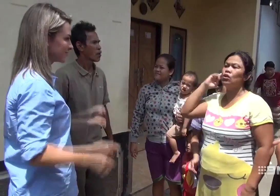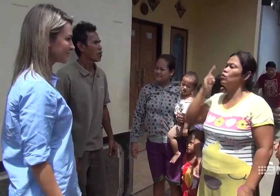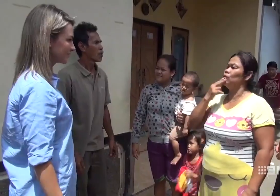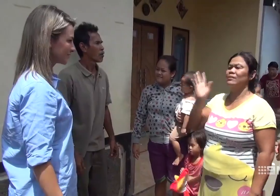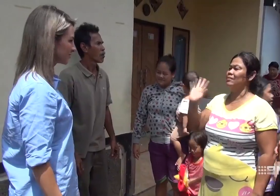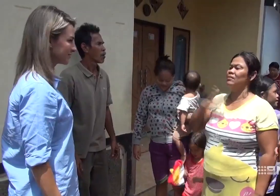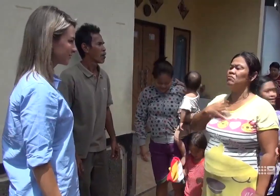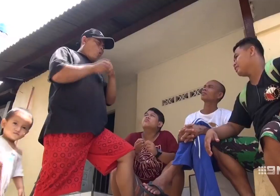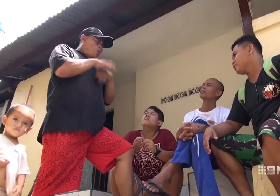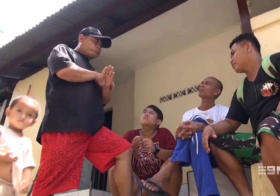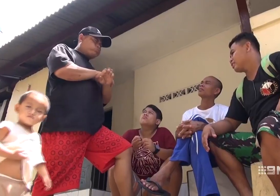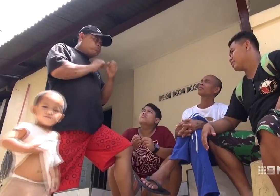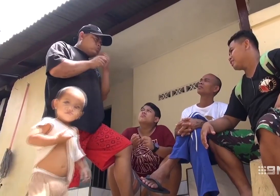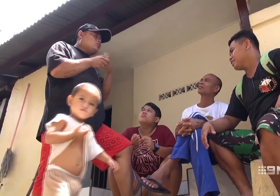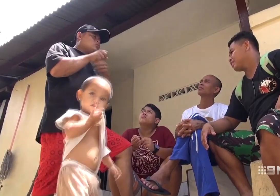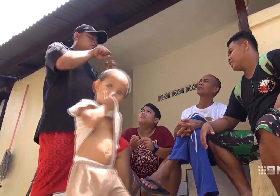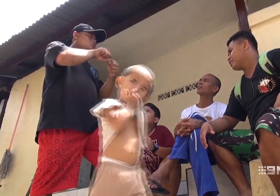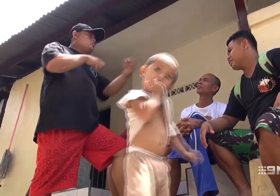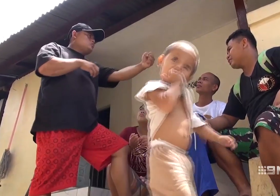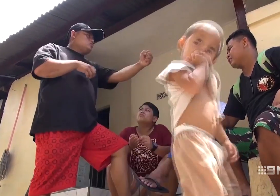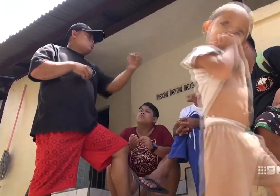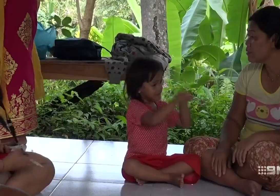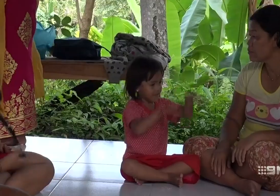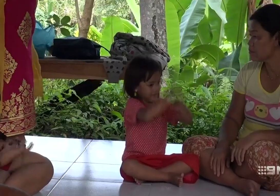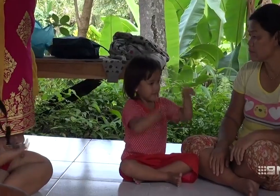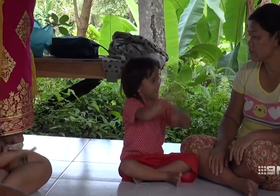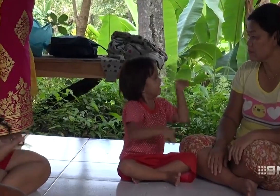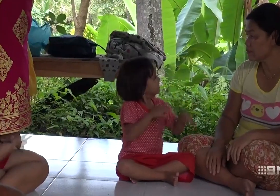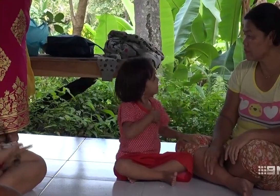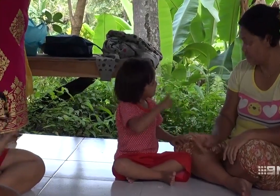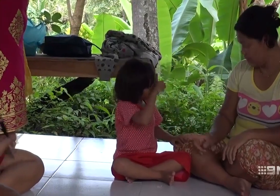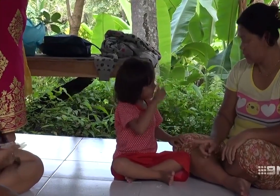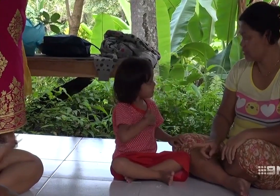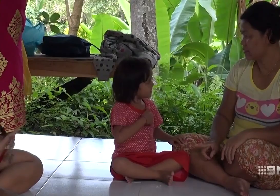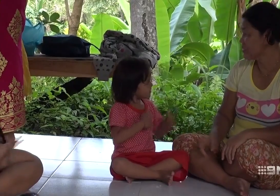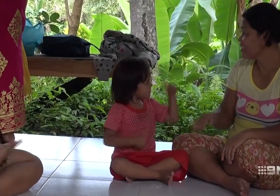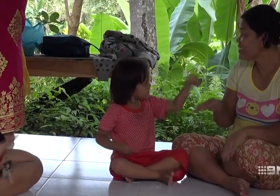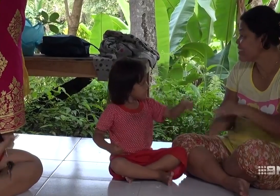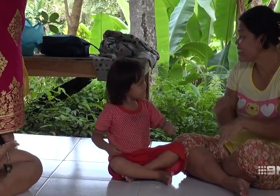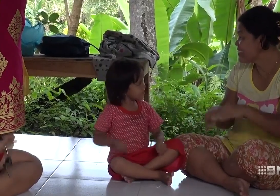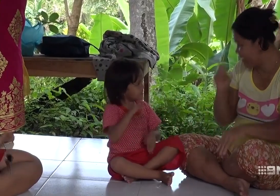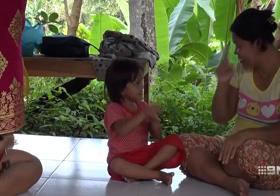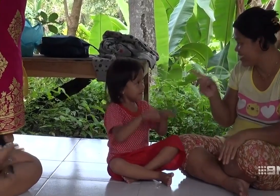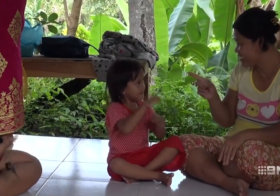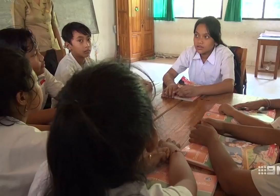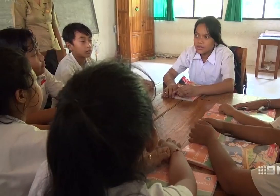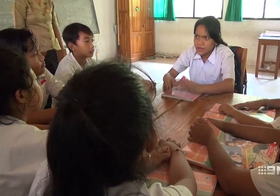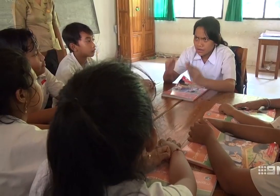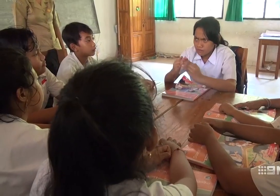Nyoman Pindu, her husband, their three children and three grandchildren. But what's special is that for almost